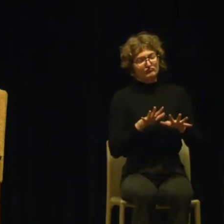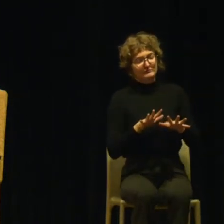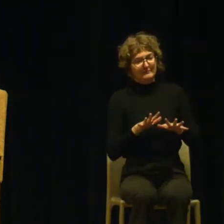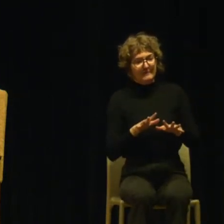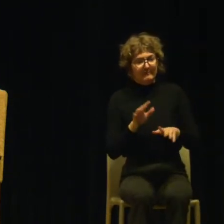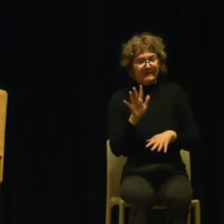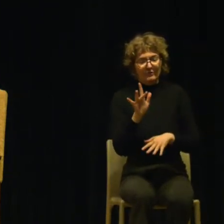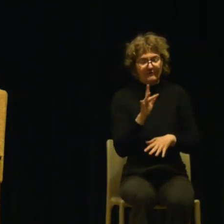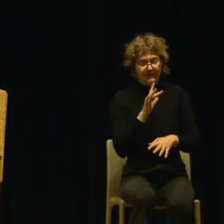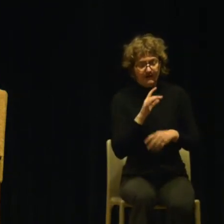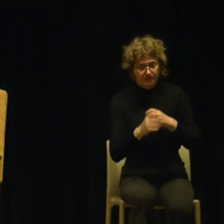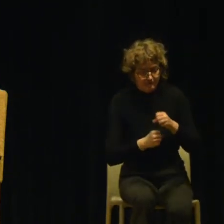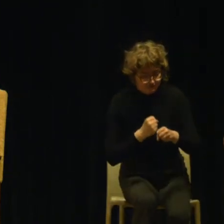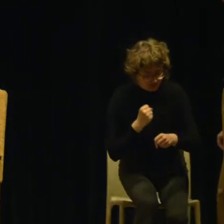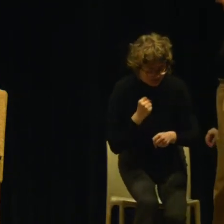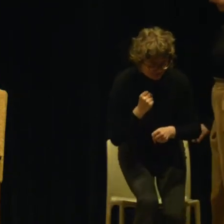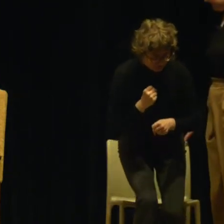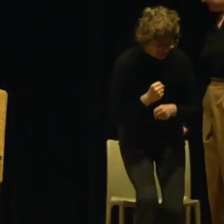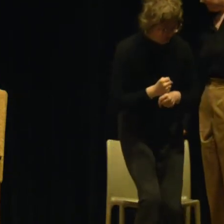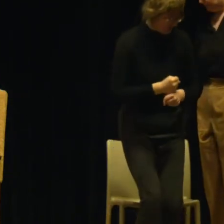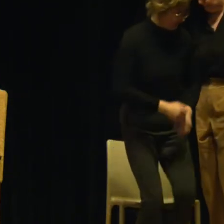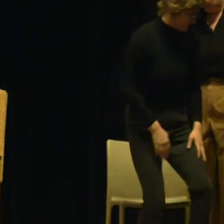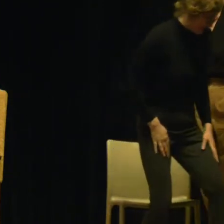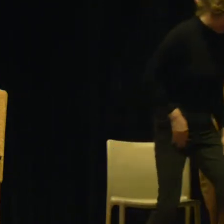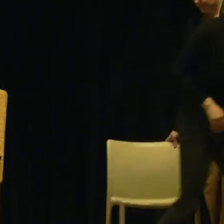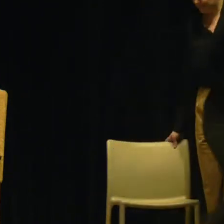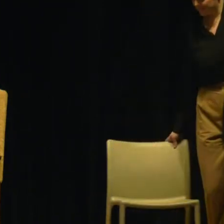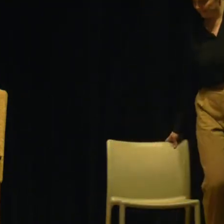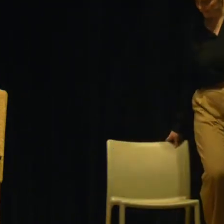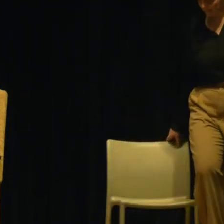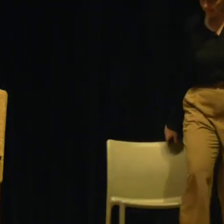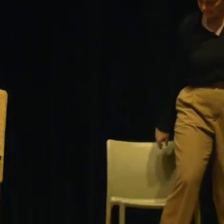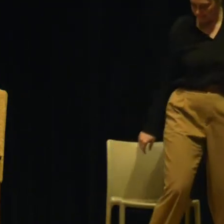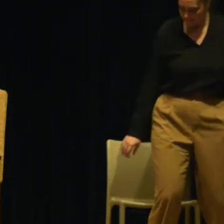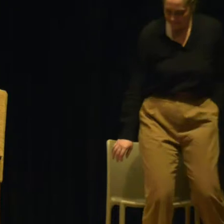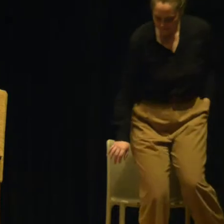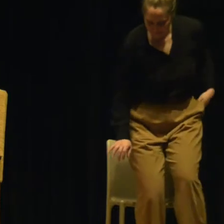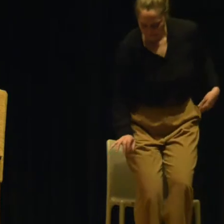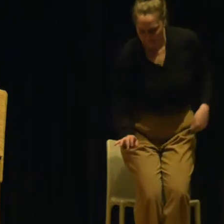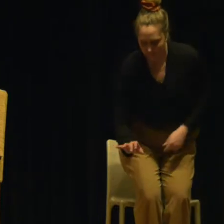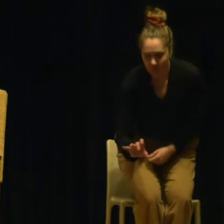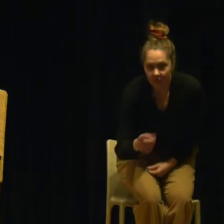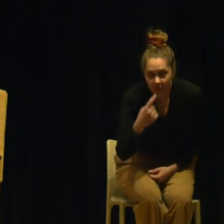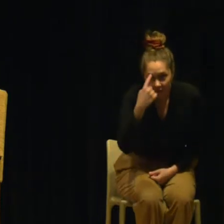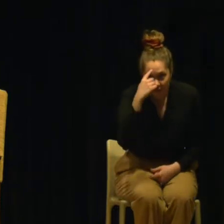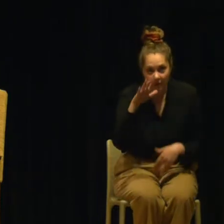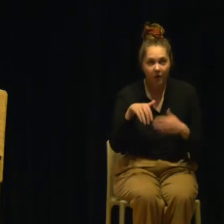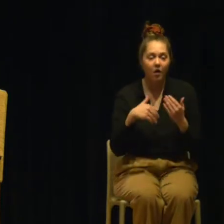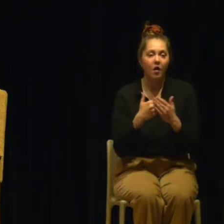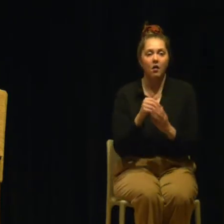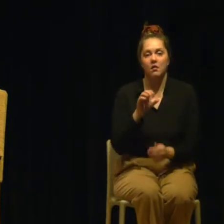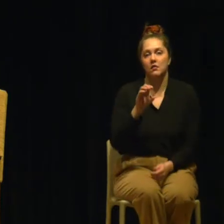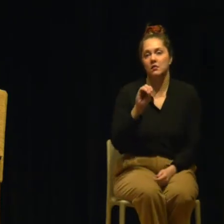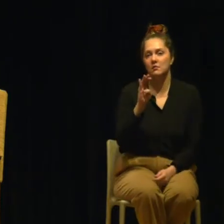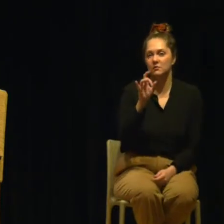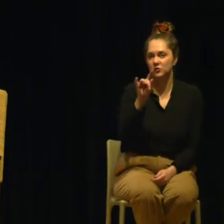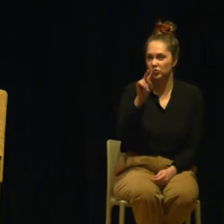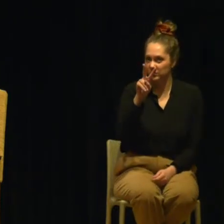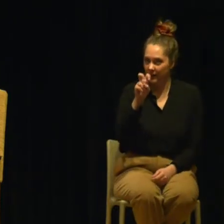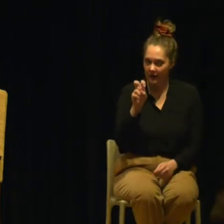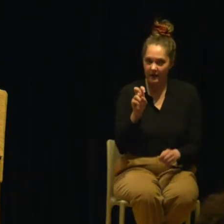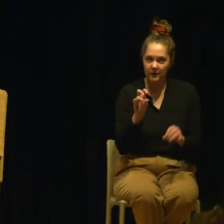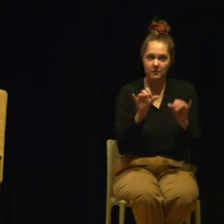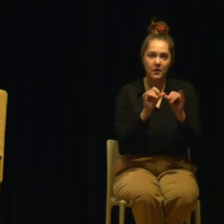25 years. And what they found was that for every objective measure of sleep